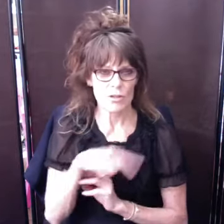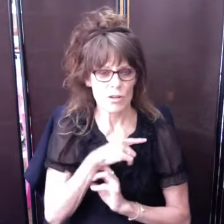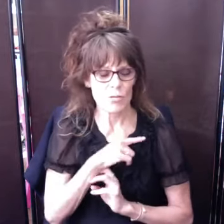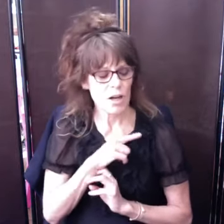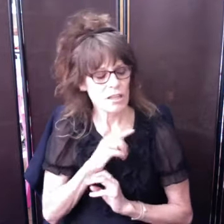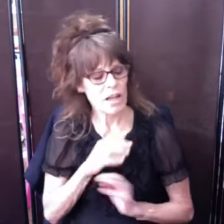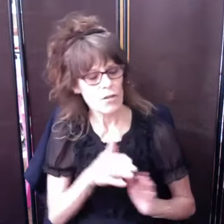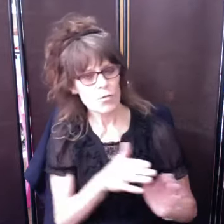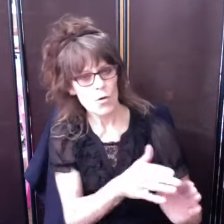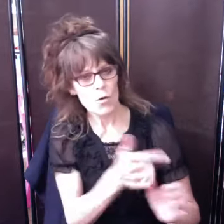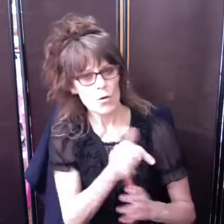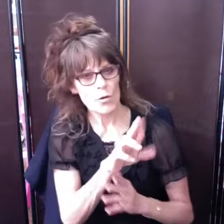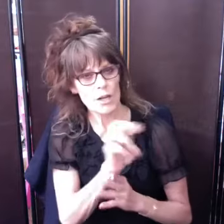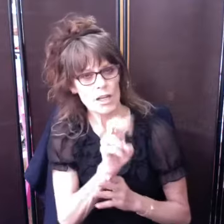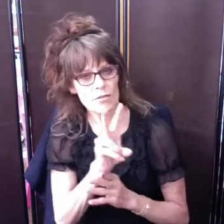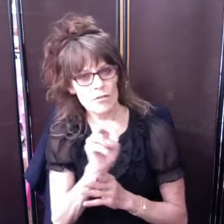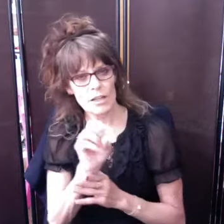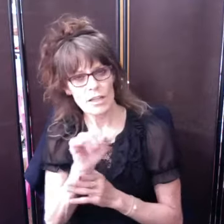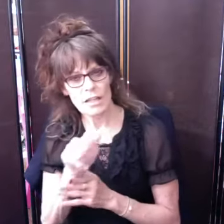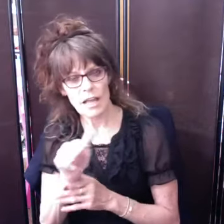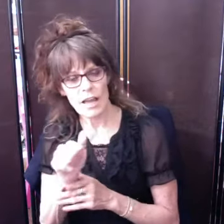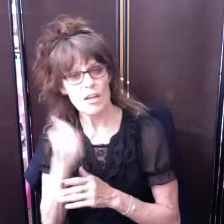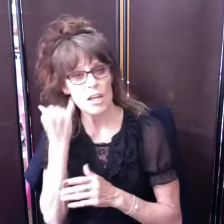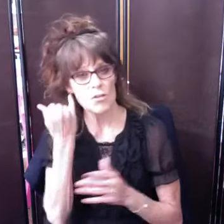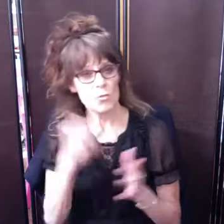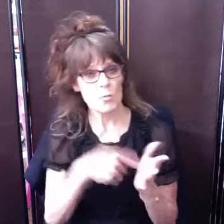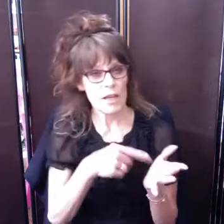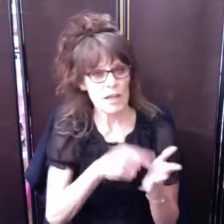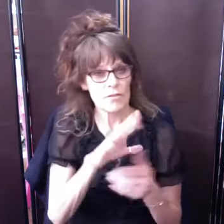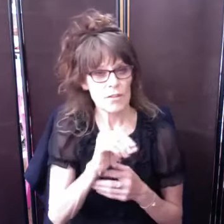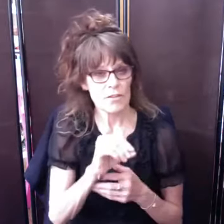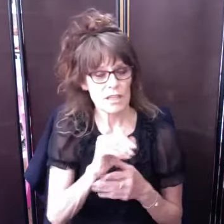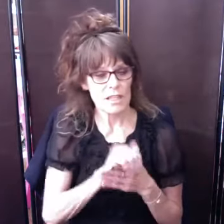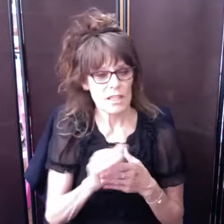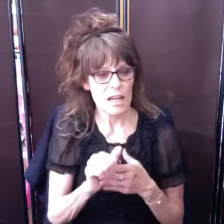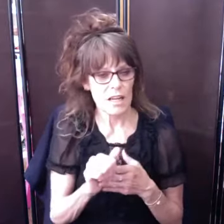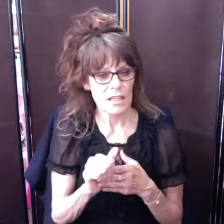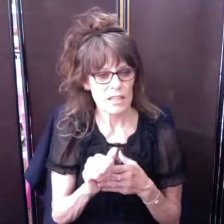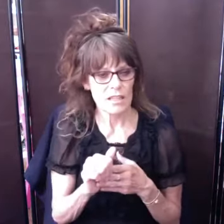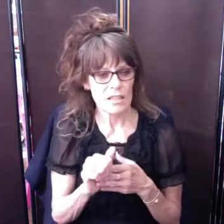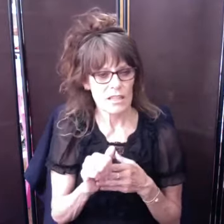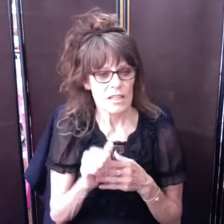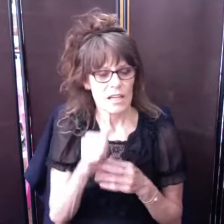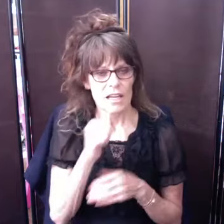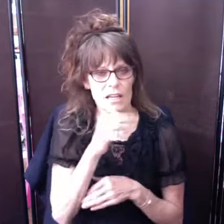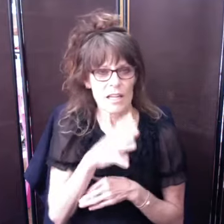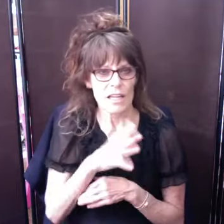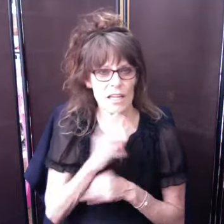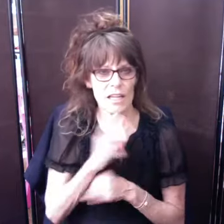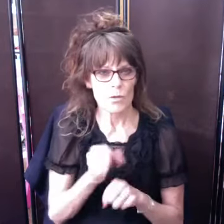middle of Dallas, Texas, and if you paid $50, nice little old lady made you 18. And the second thing you needed was a hardship driver's license,